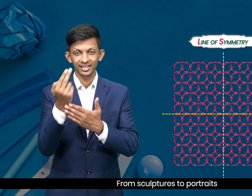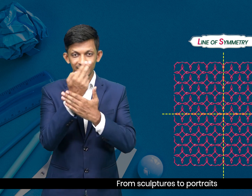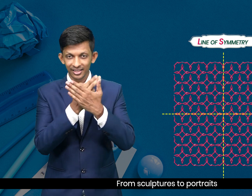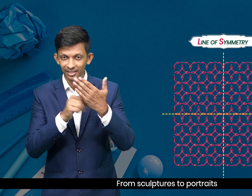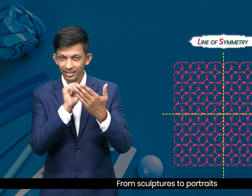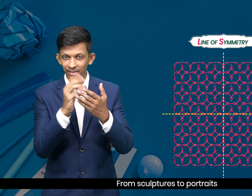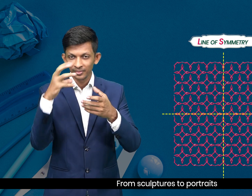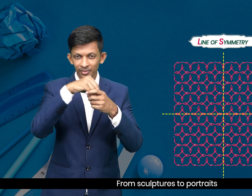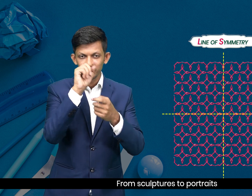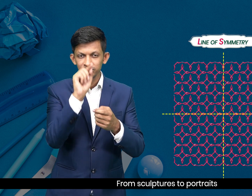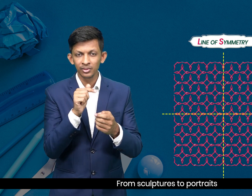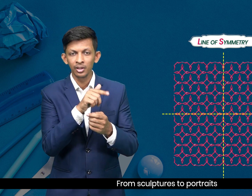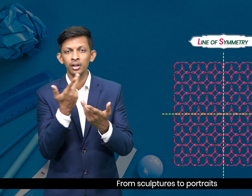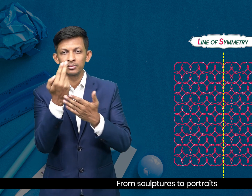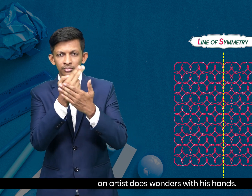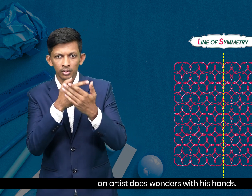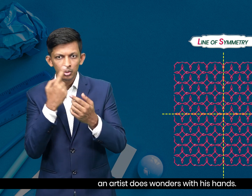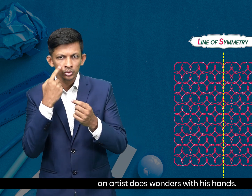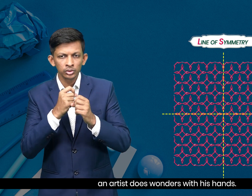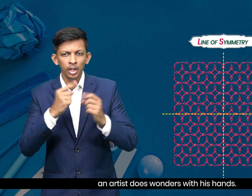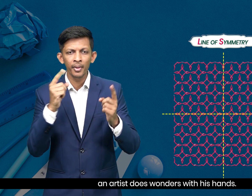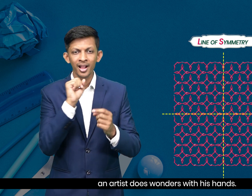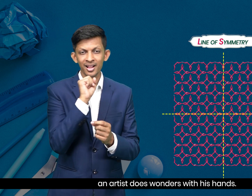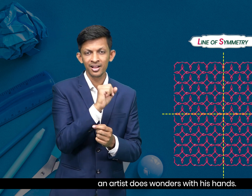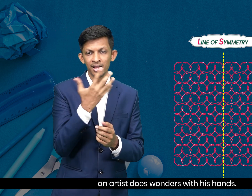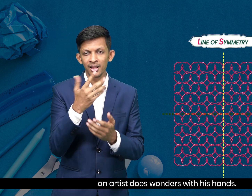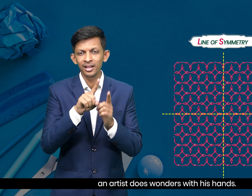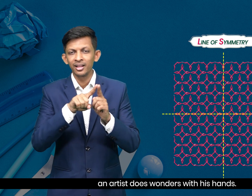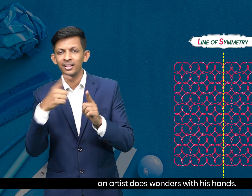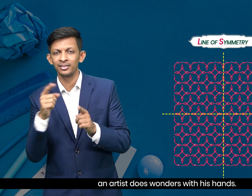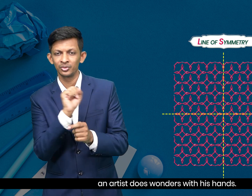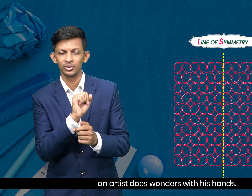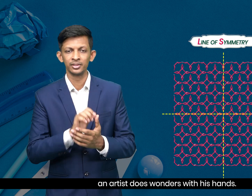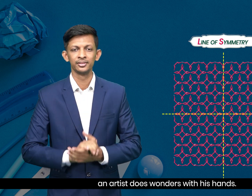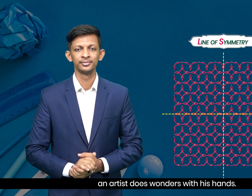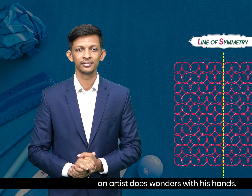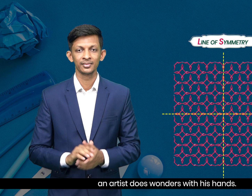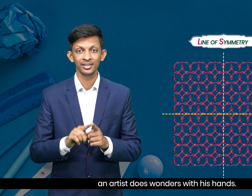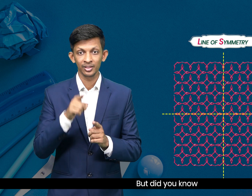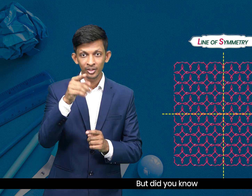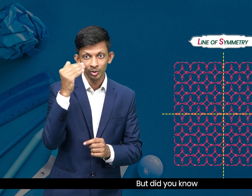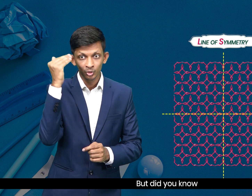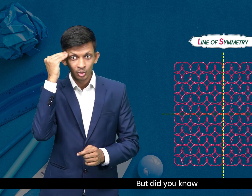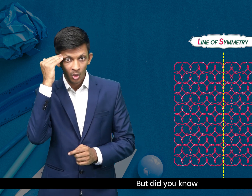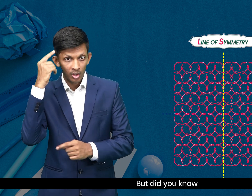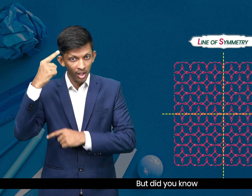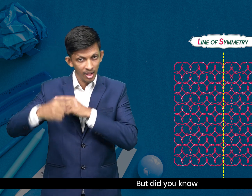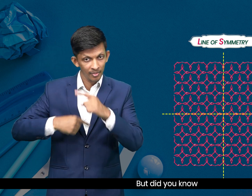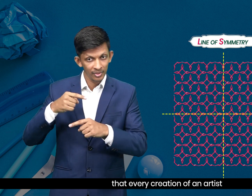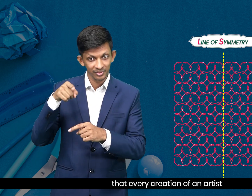From sculptures to portraits, an artist does wonders with his hands. But did you know that